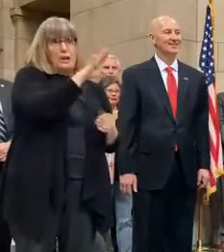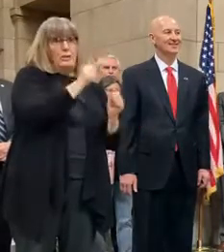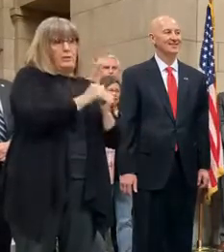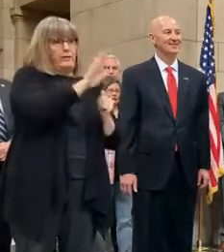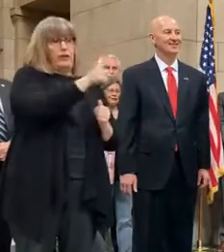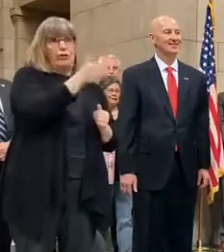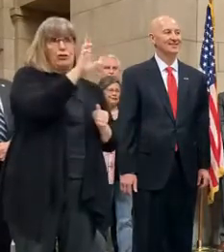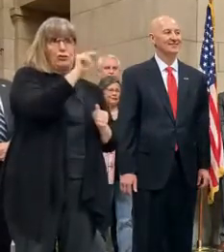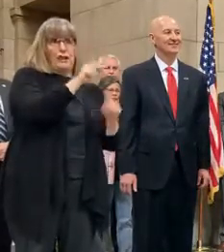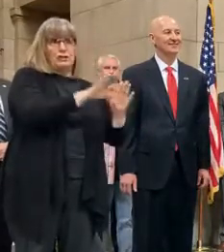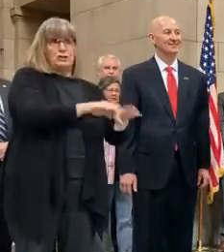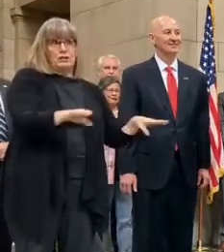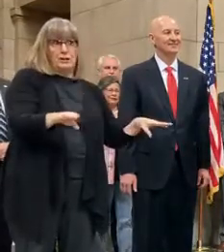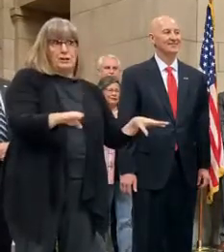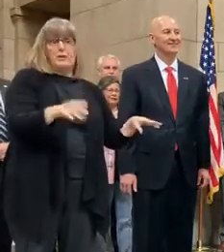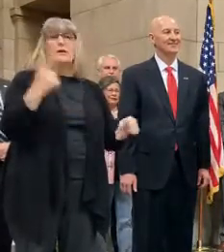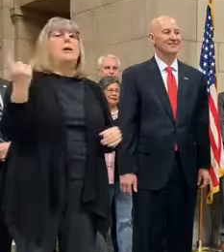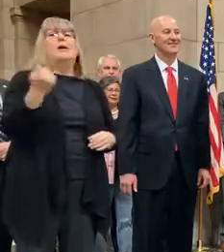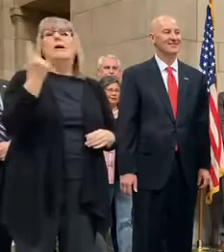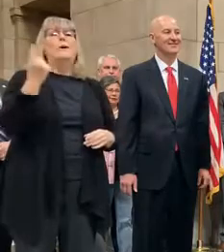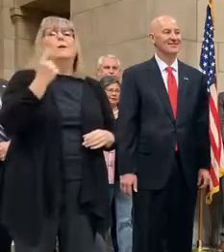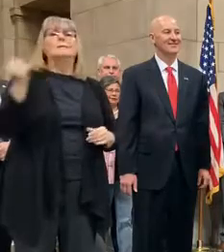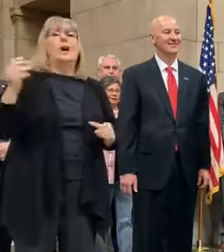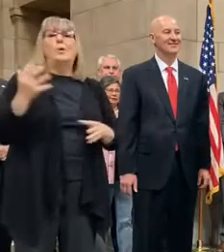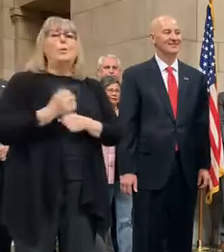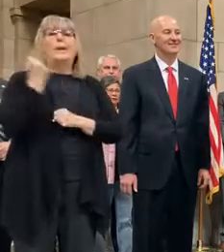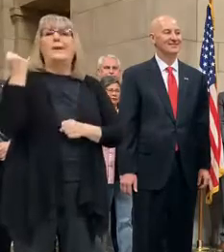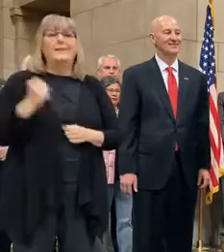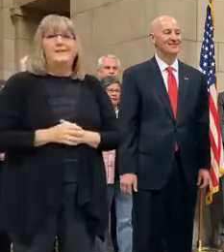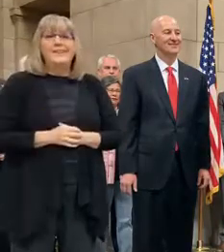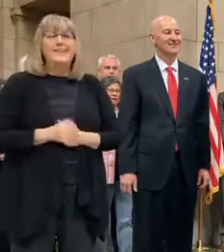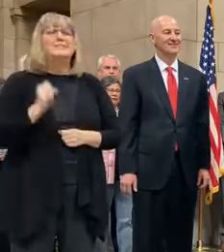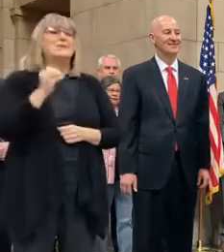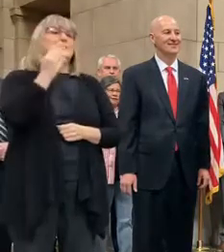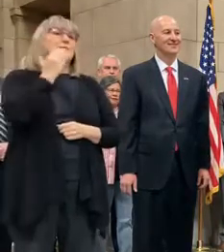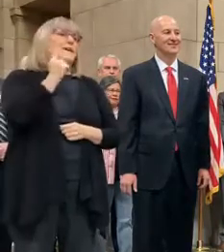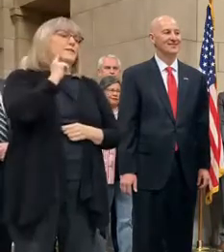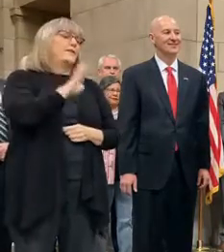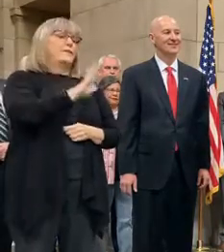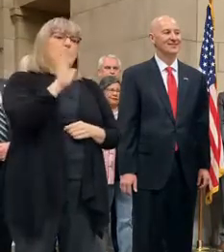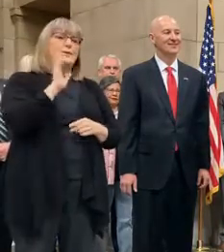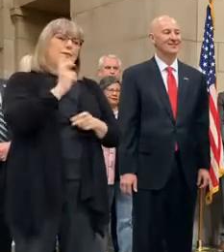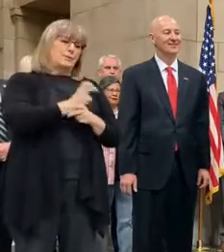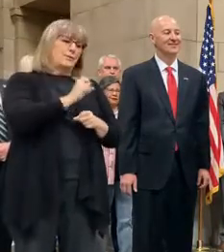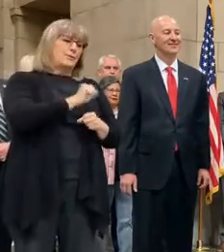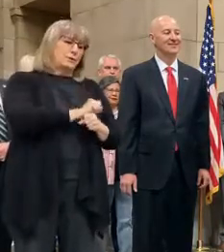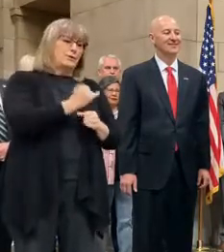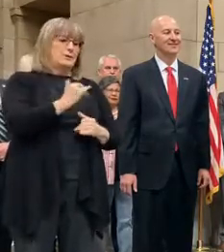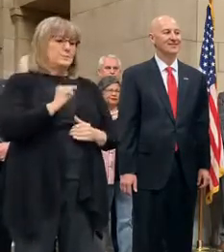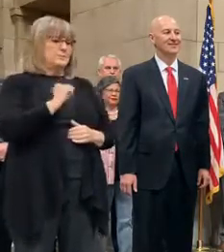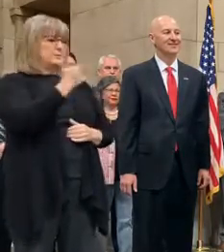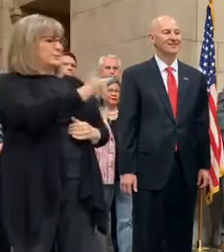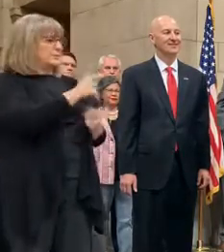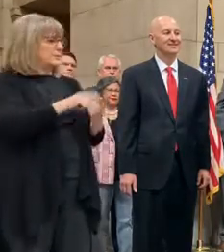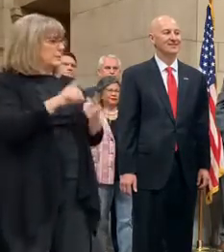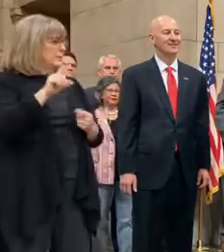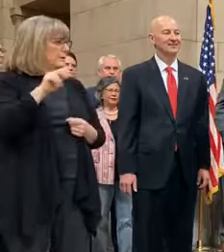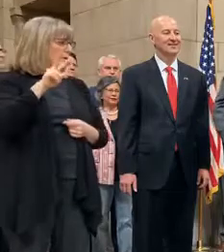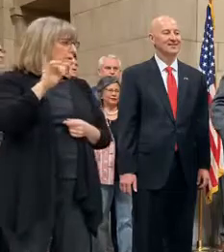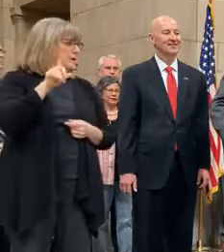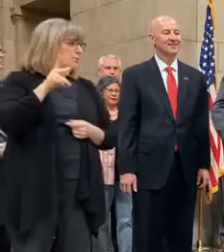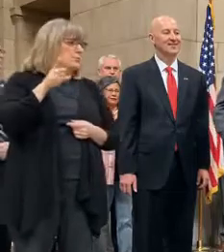with their grandkids, I think that's always a win. Thank you again for everybody's hard work on that, and I'm going to turn it over to David